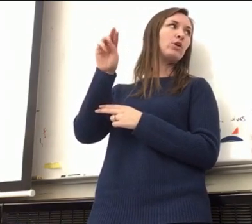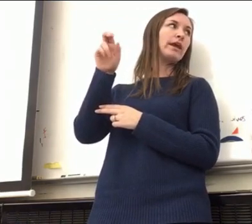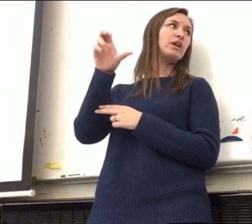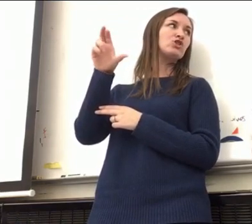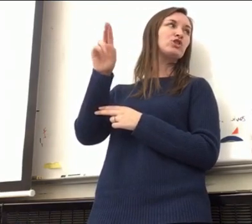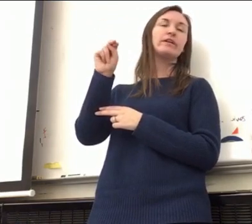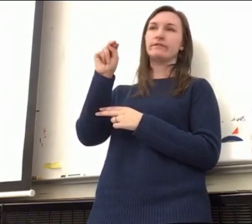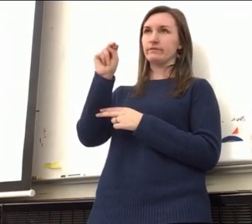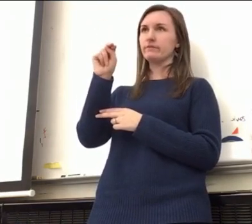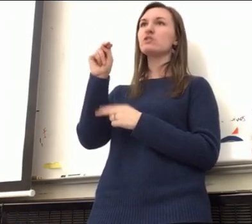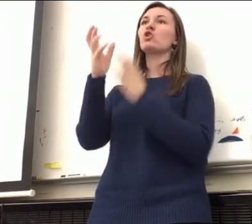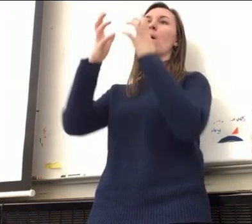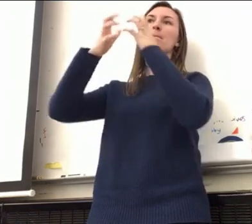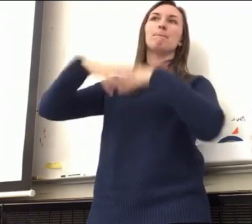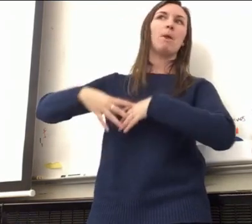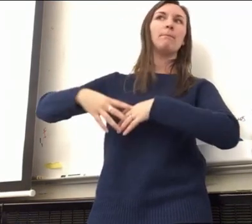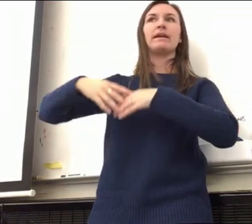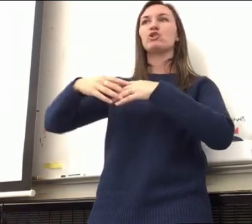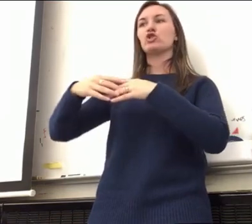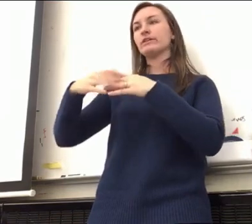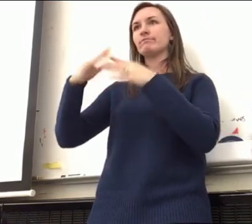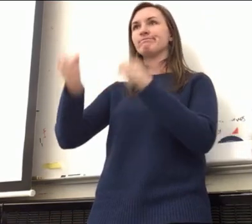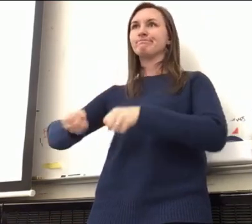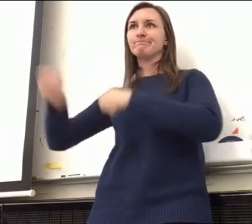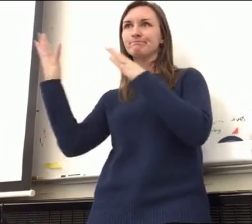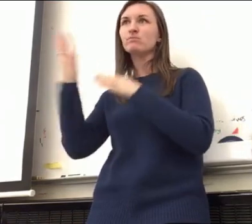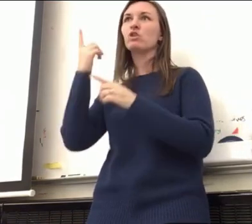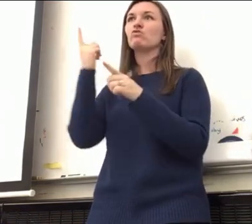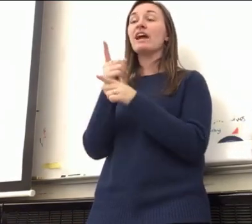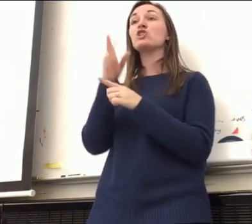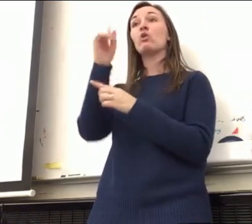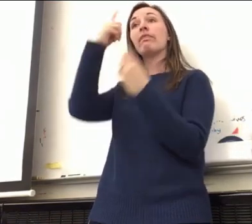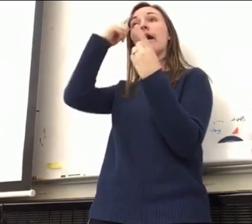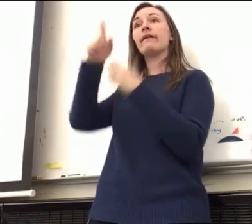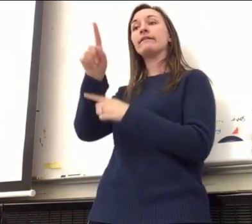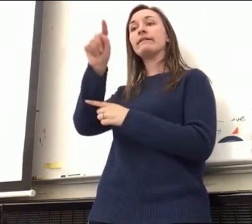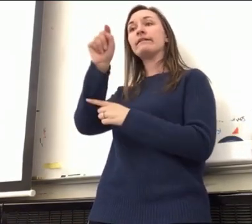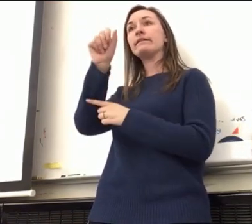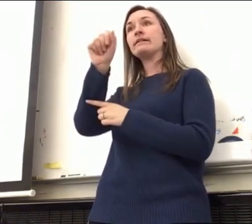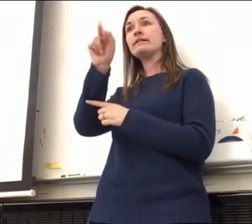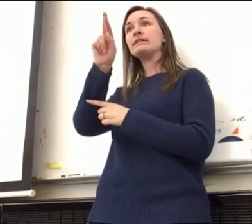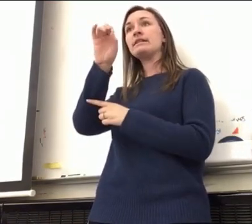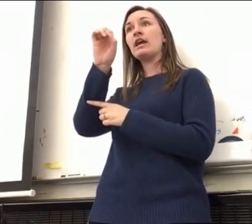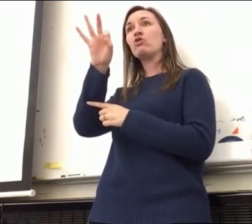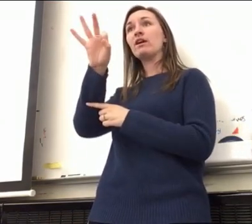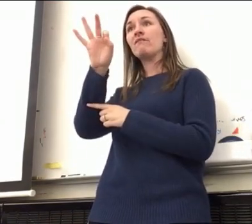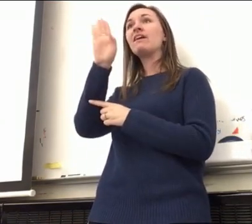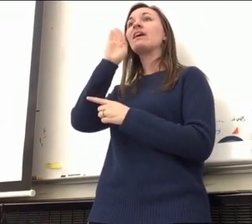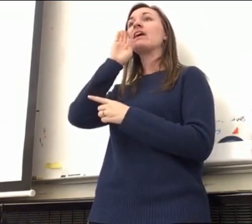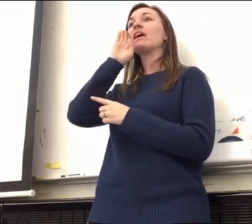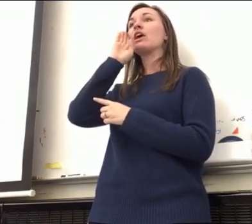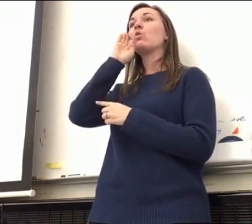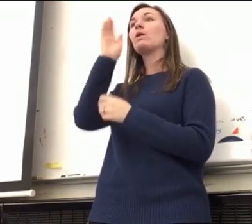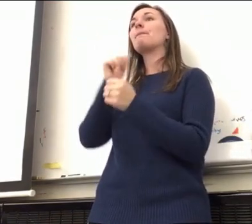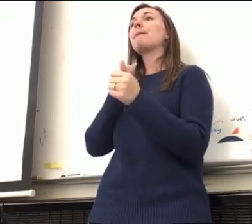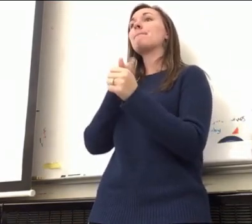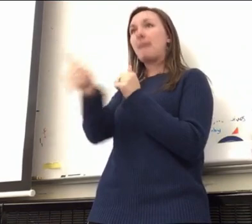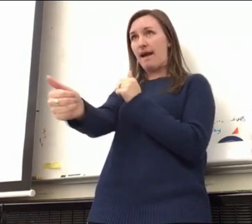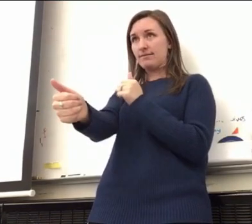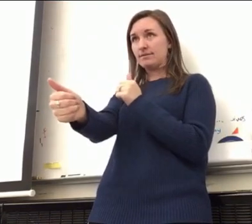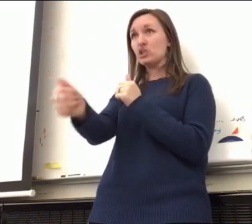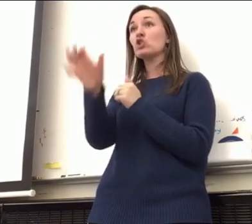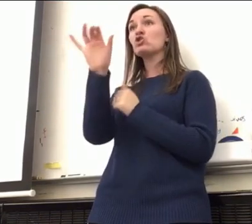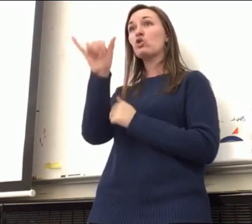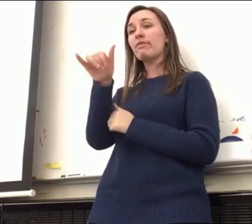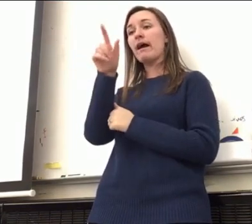word tariff in the very first bullet, this Tariff of Abominations is going to be passed. Now, we've talked about this before. The tariff is going